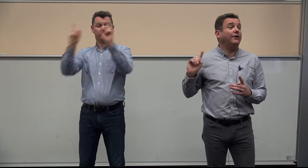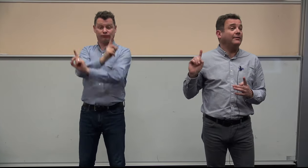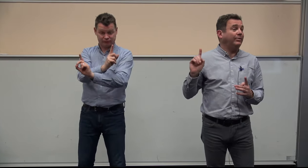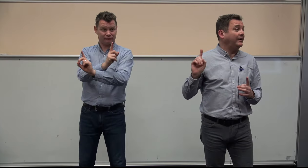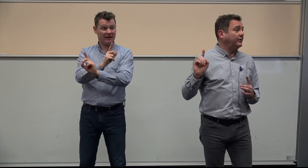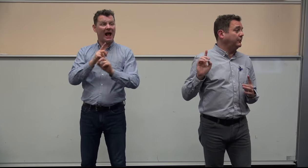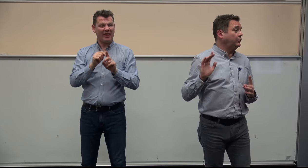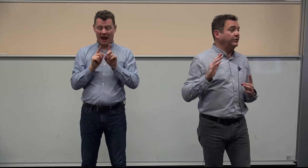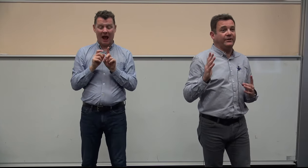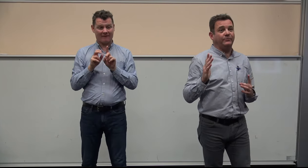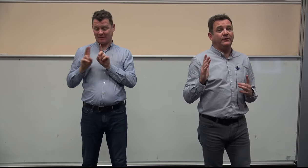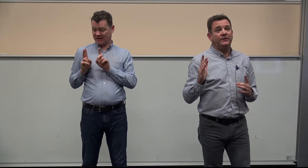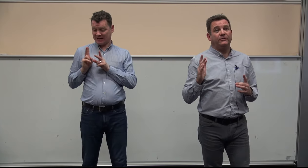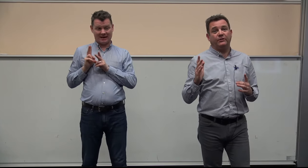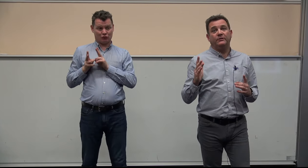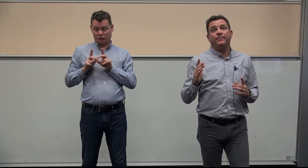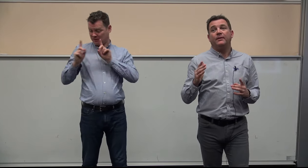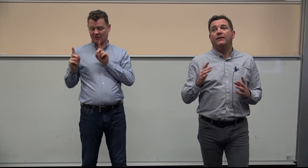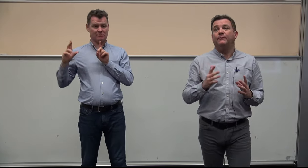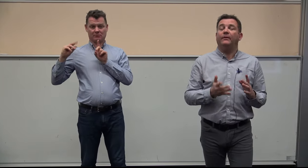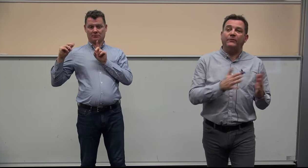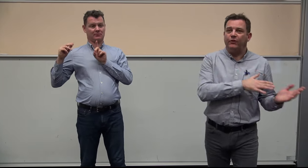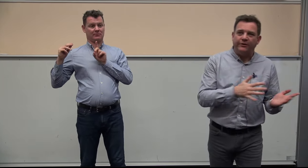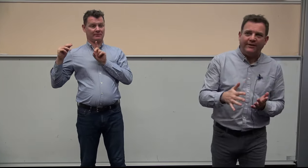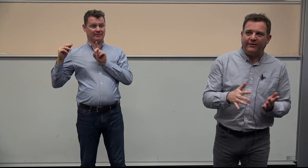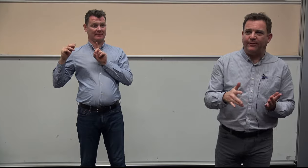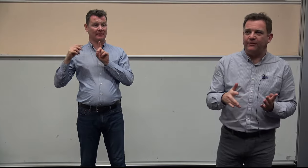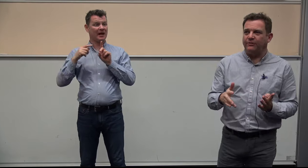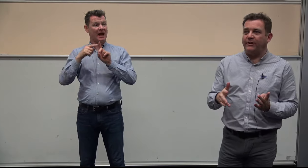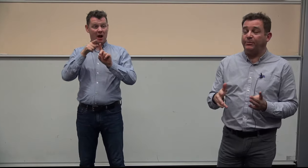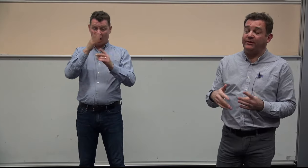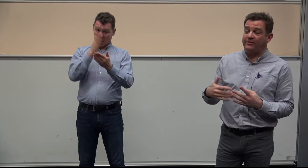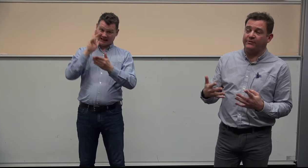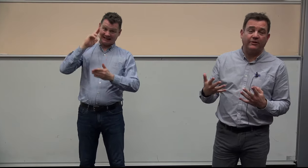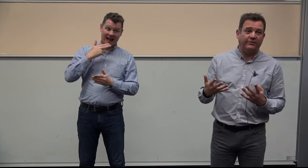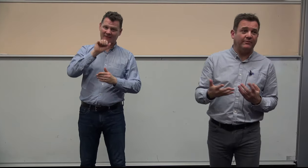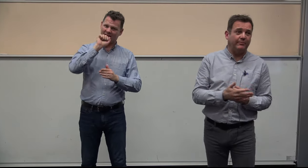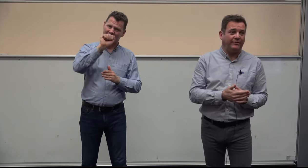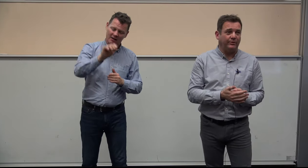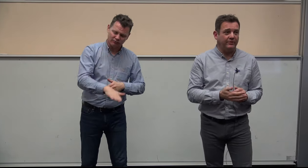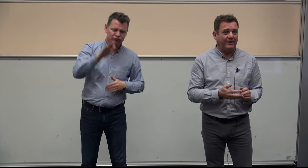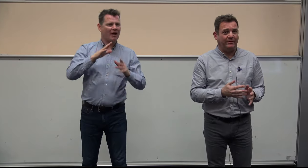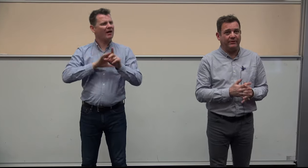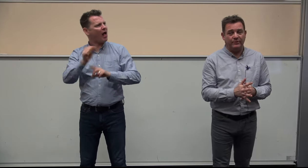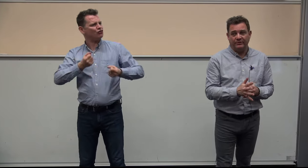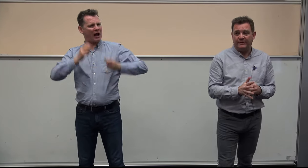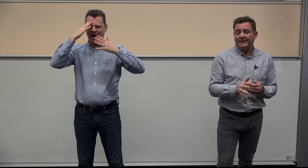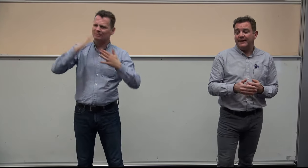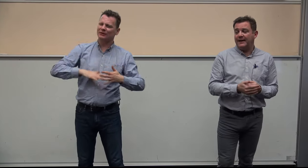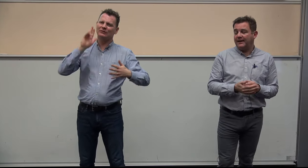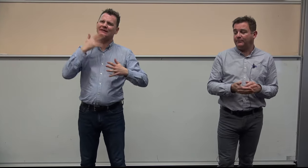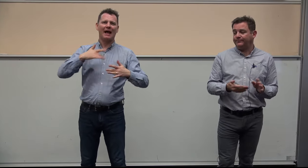was right by her all the time. So it's not the deaf experience on stage, but this is certainly some of the best work that's happening at the moment.